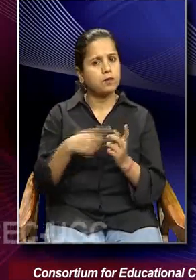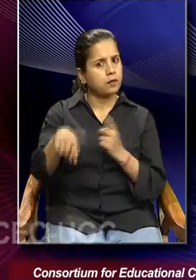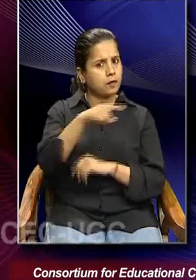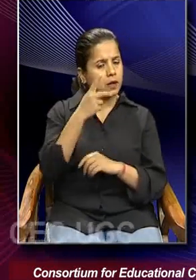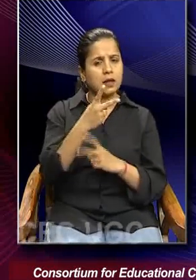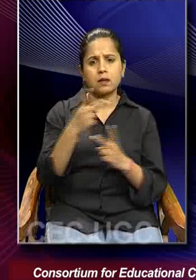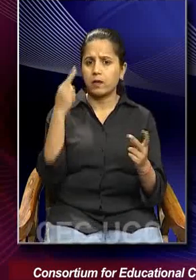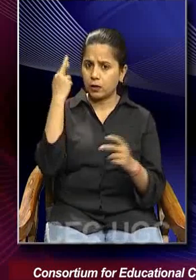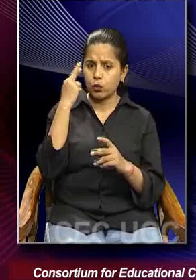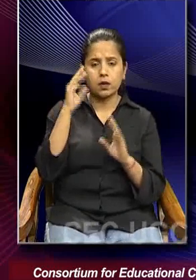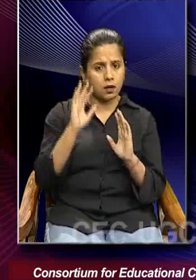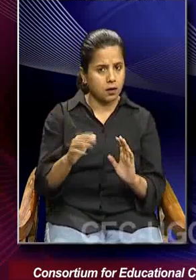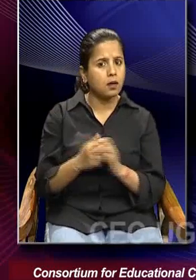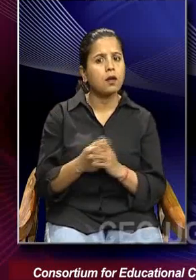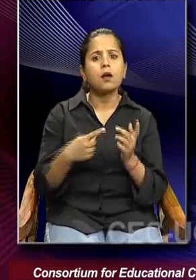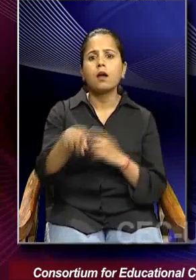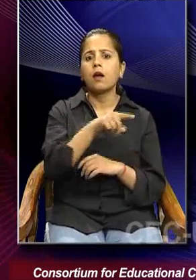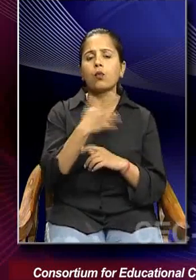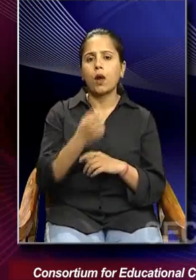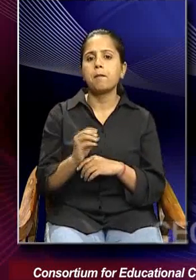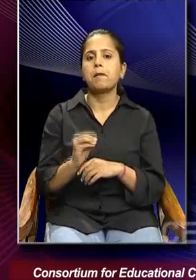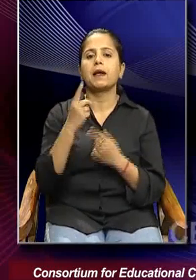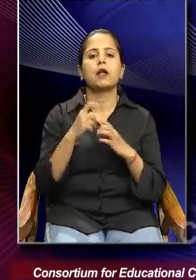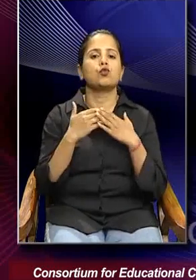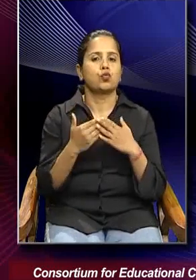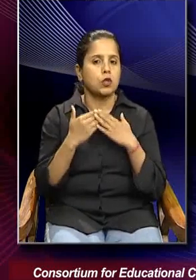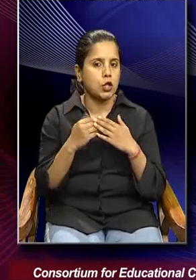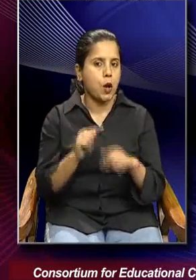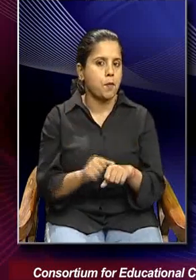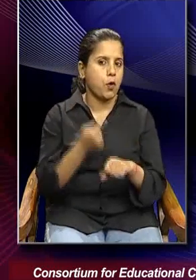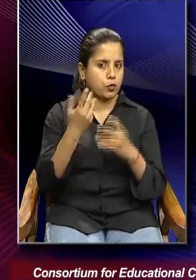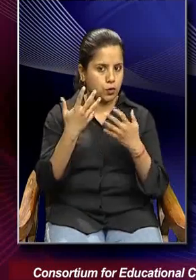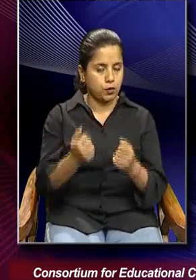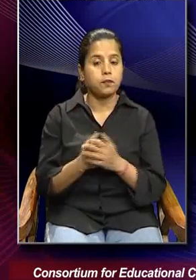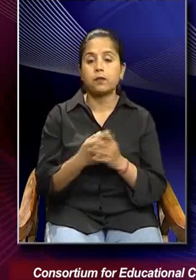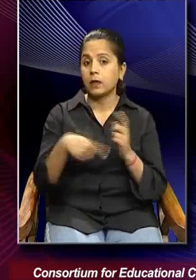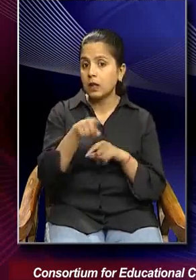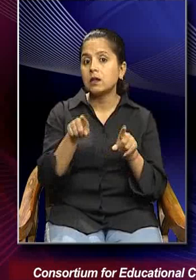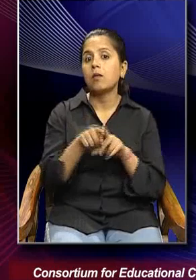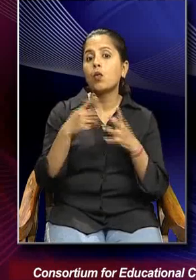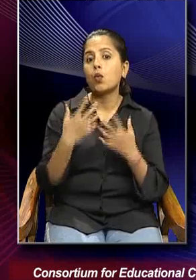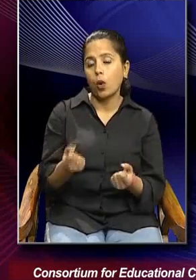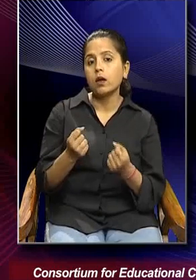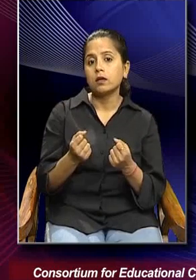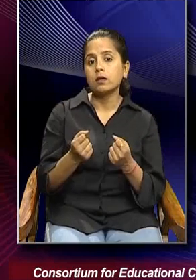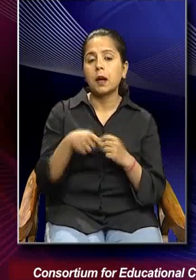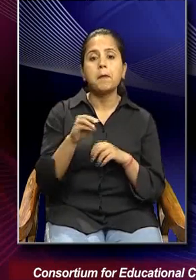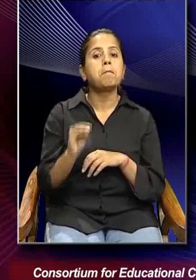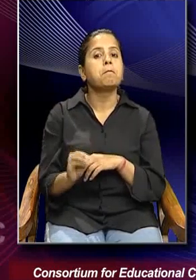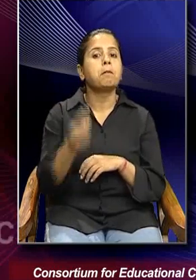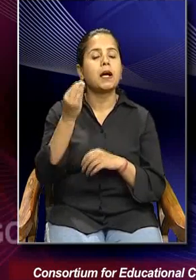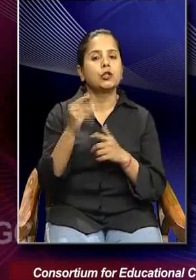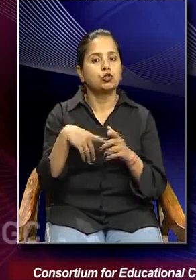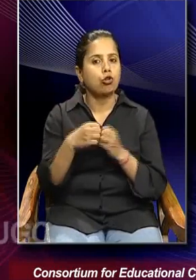various reasons is of course that they are seeking better education opportunities, and they are also seeking better